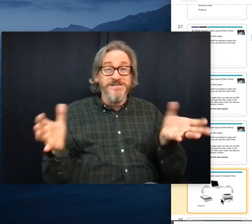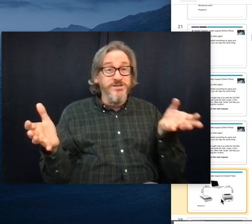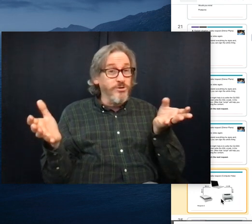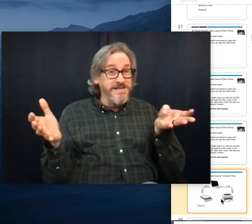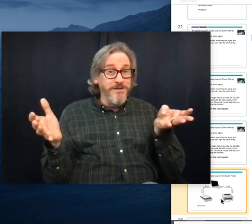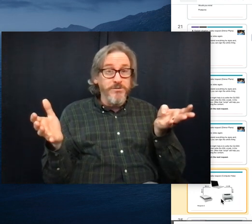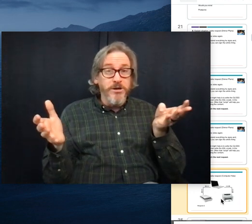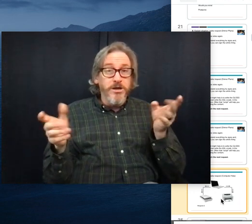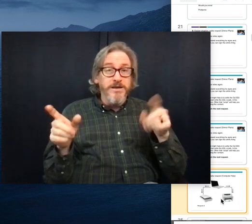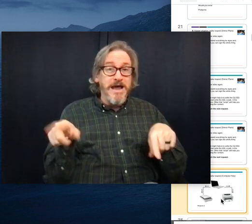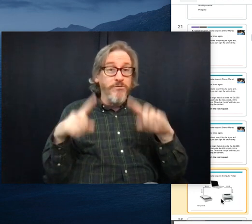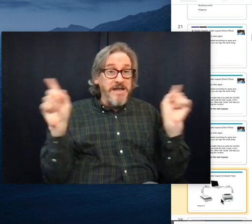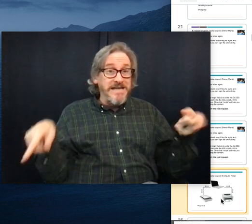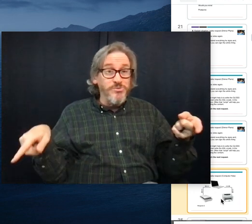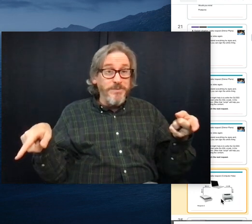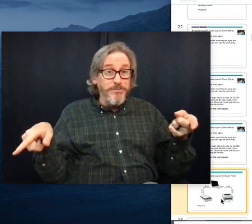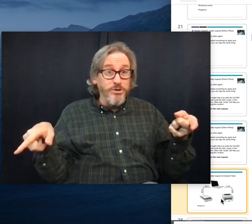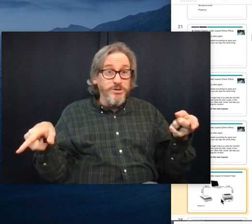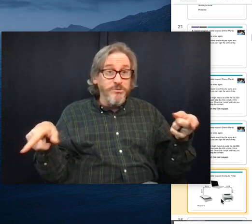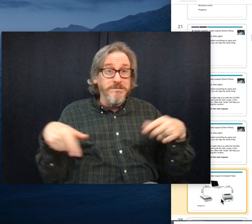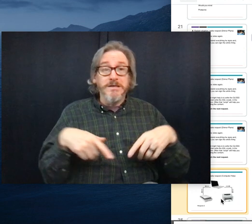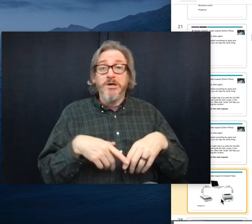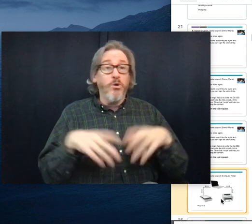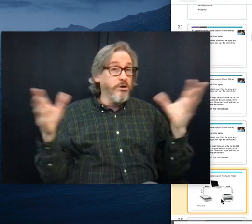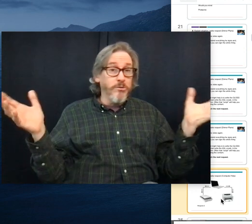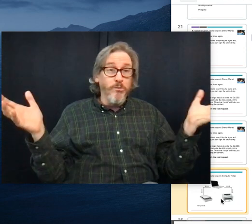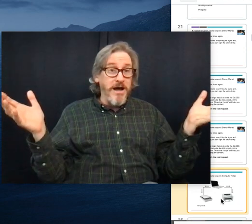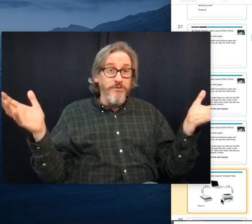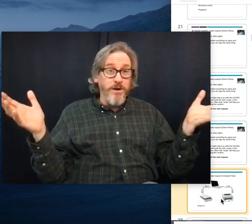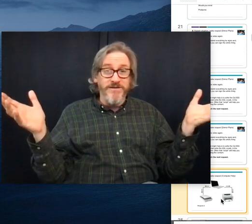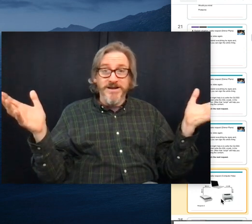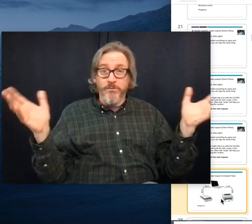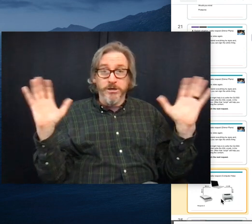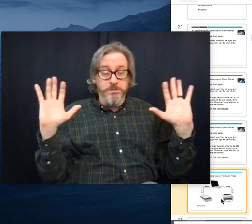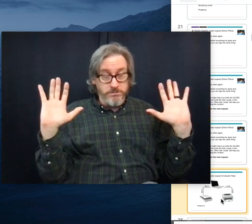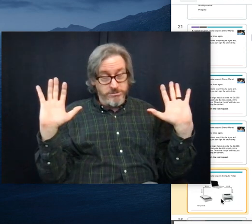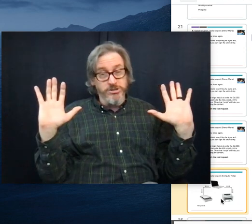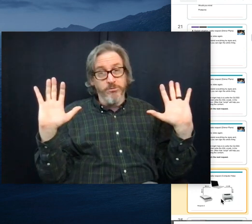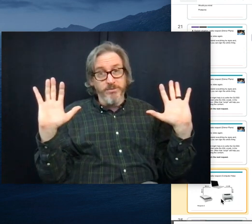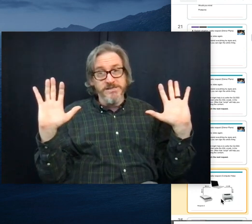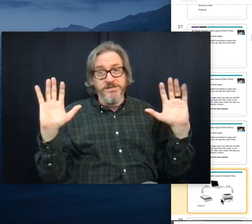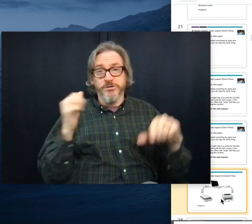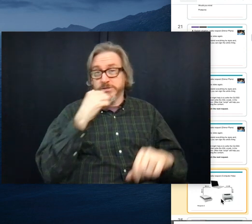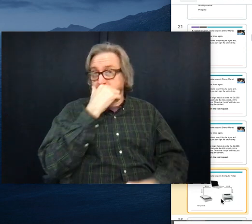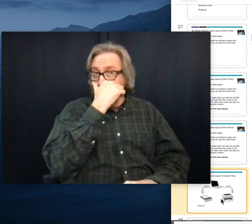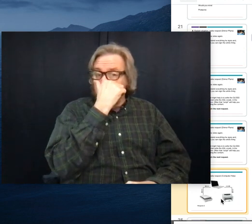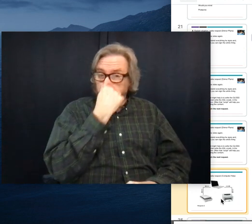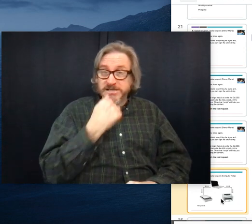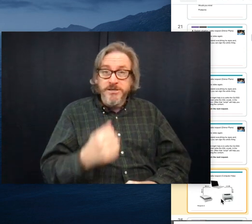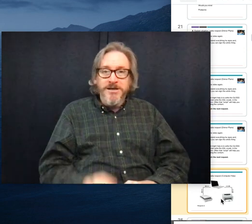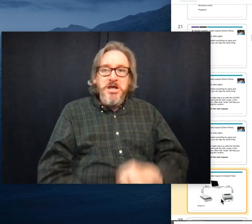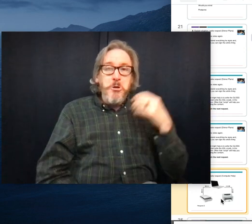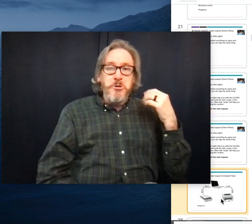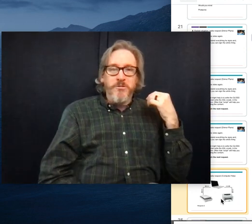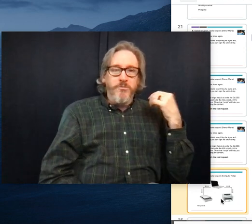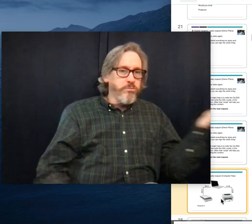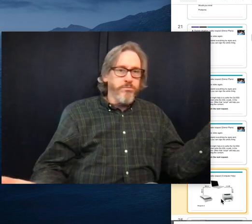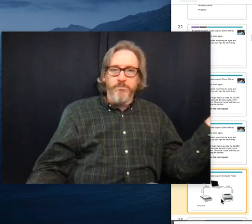Now, this is an old setup. Now the lines would be Bluetooth or on the Wi-Fi network, so please excuse us. Plus,